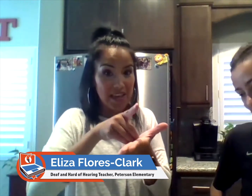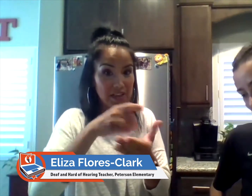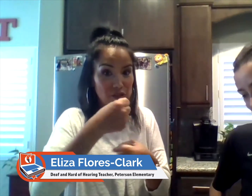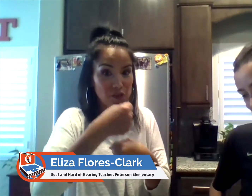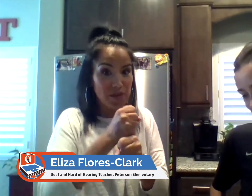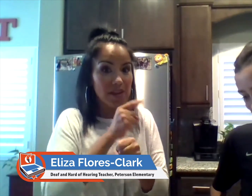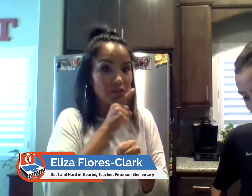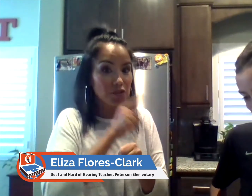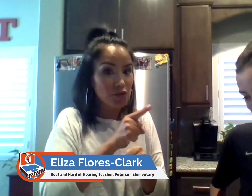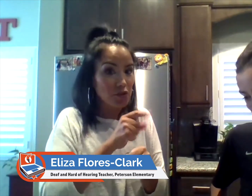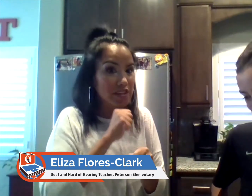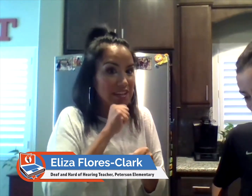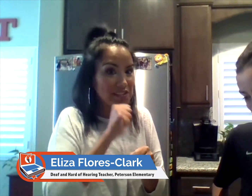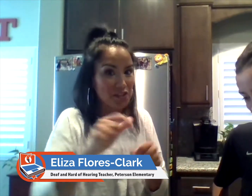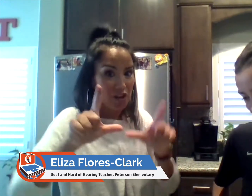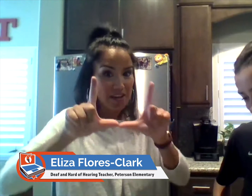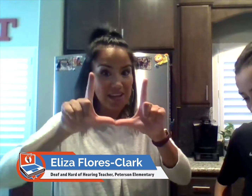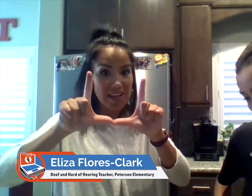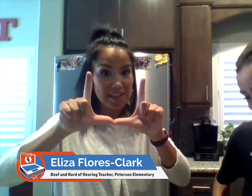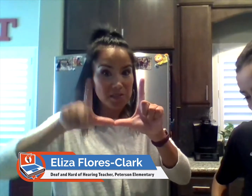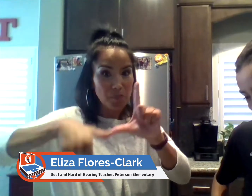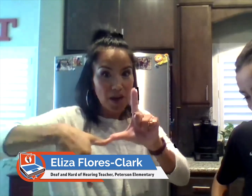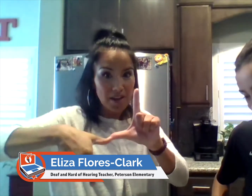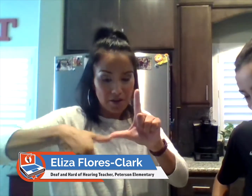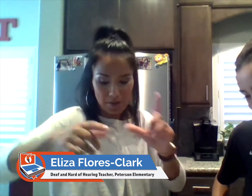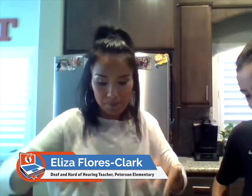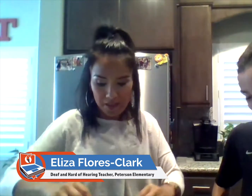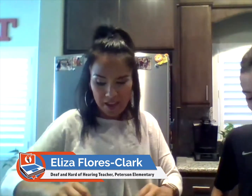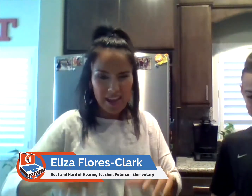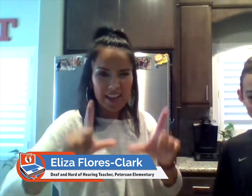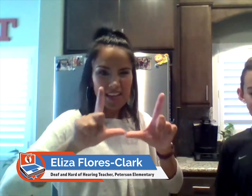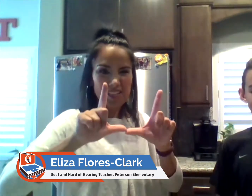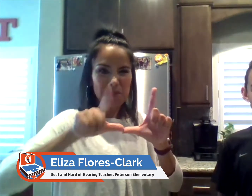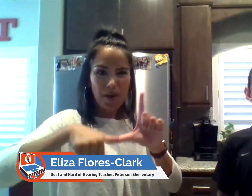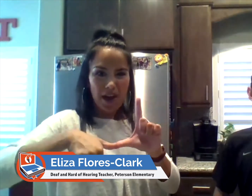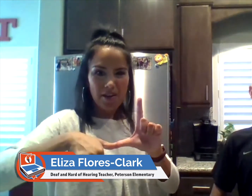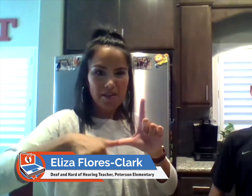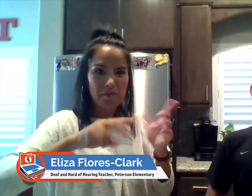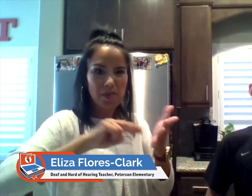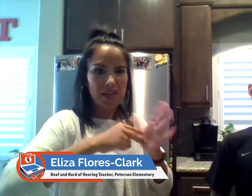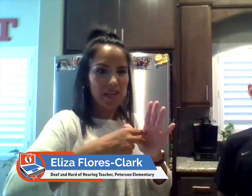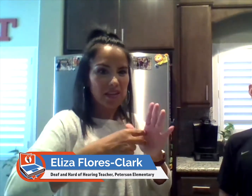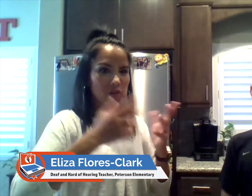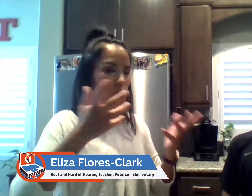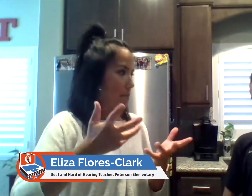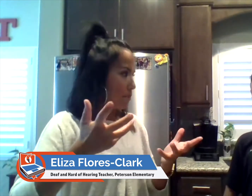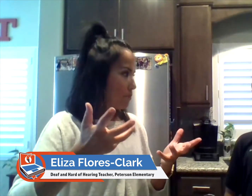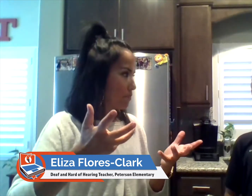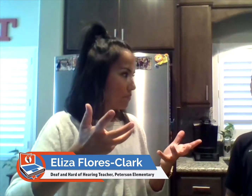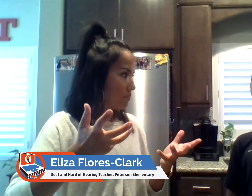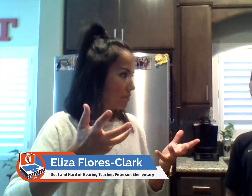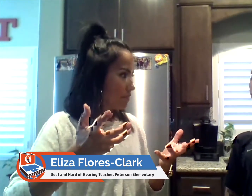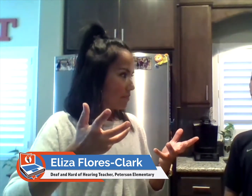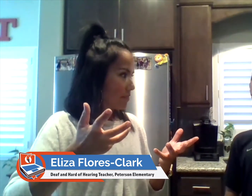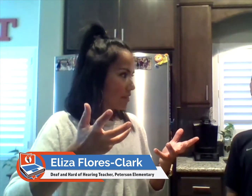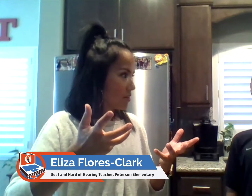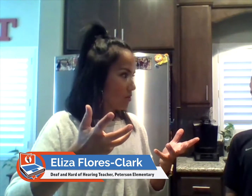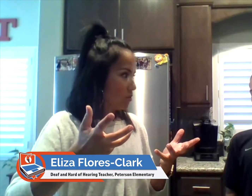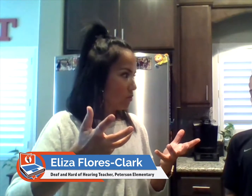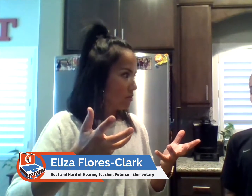to make sure it's not expired. And expired means what? Like overdue,